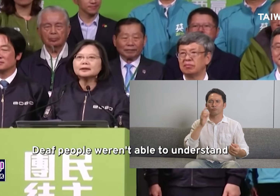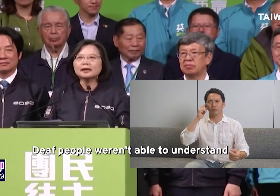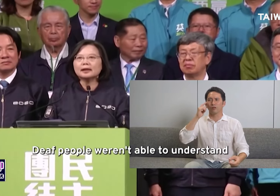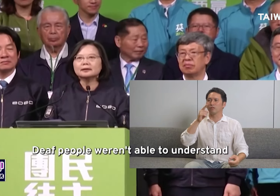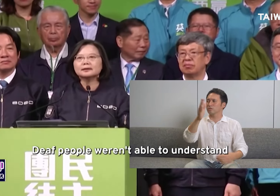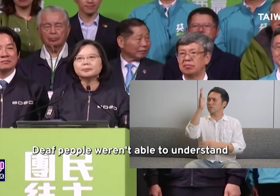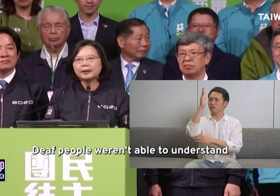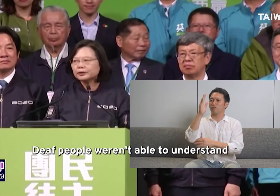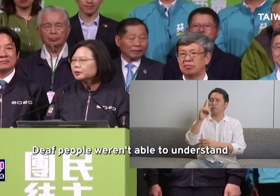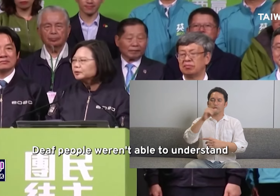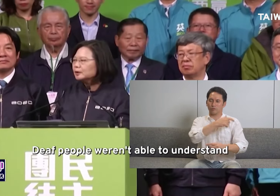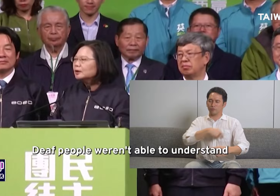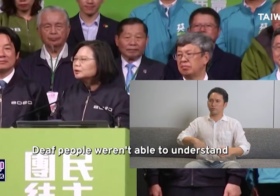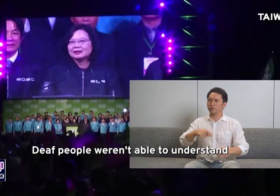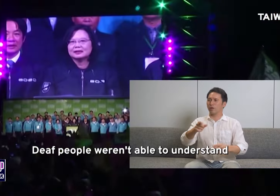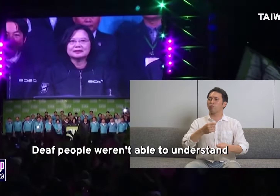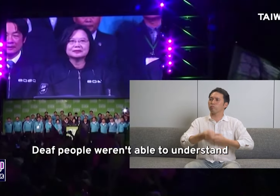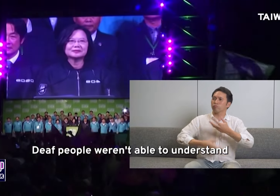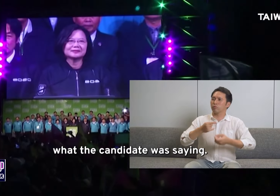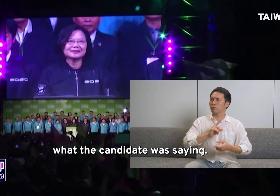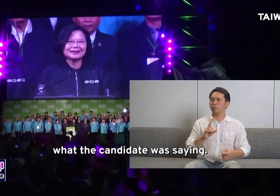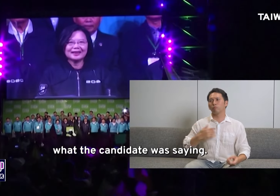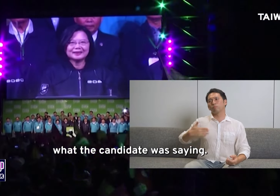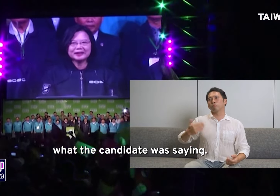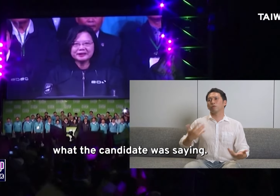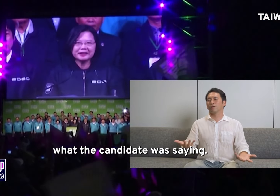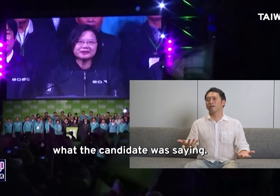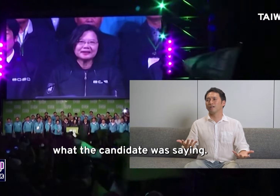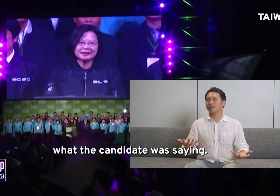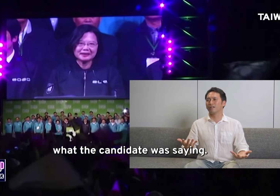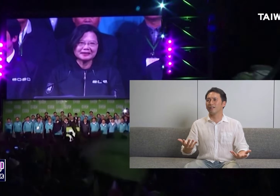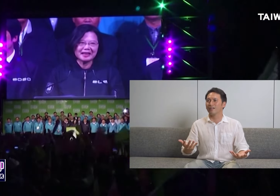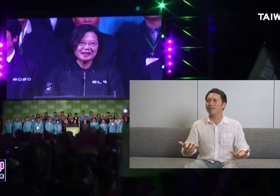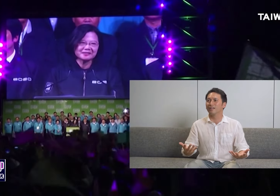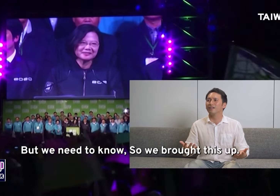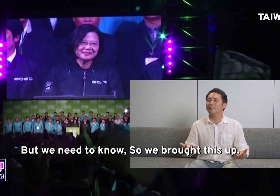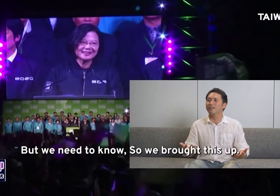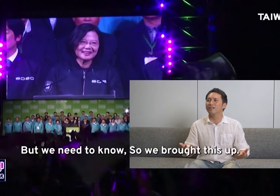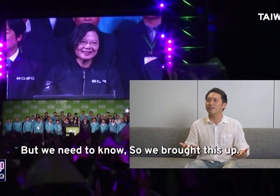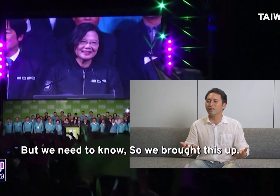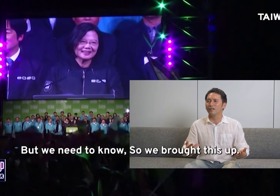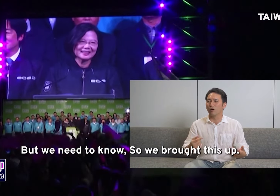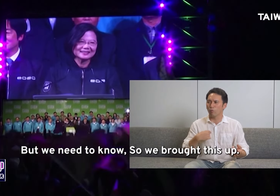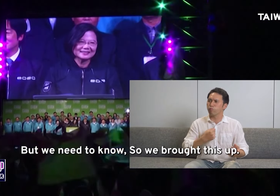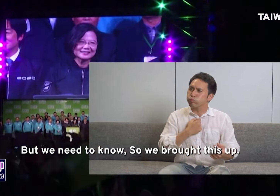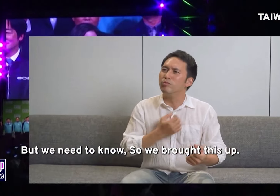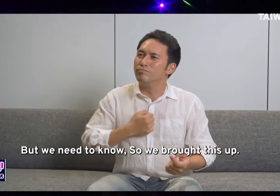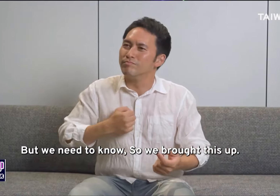Deaf people weren't able to understand what the candidate was saying. But we need to know, so we brought this